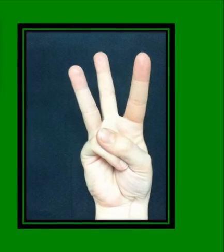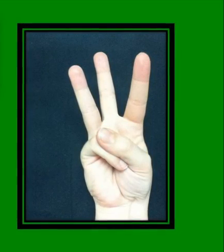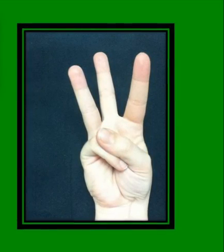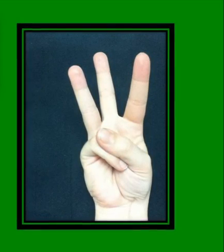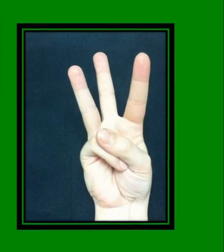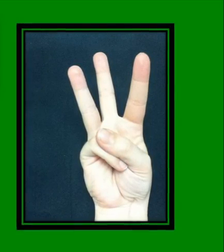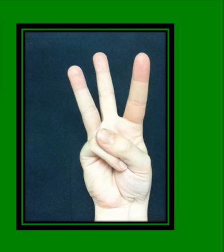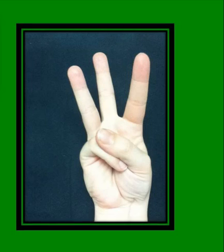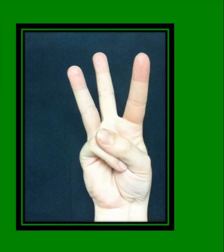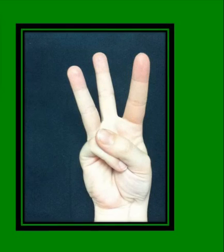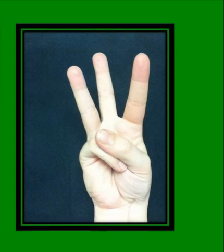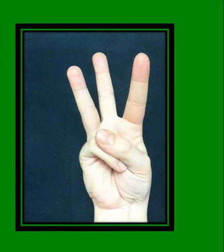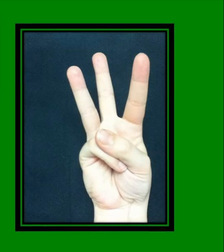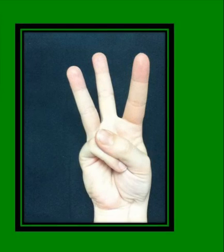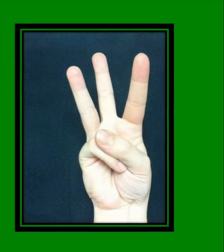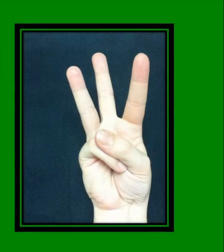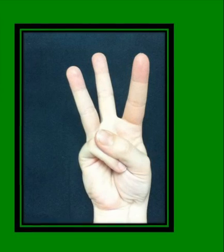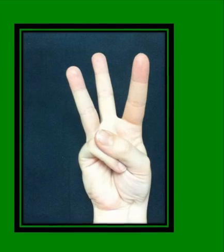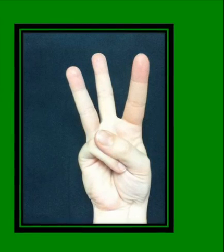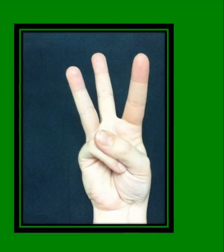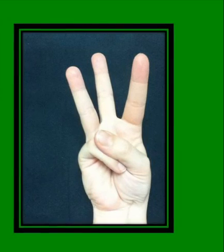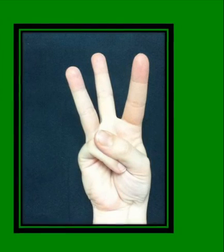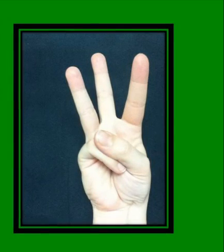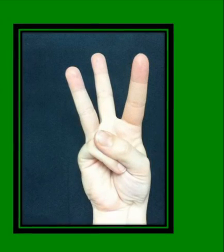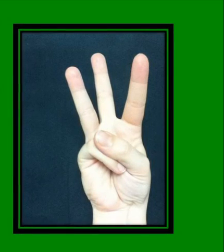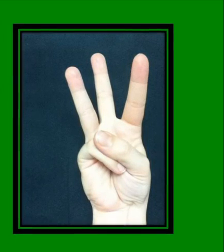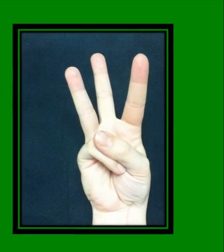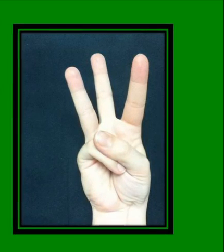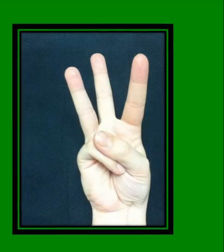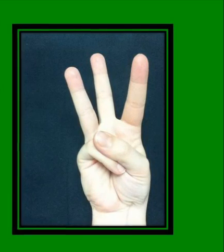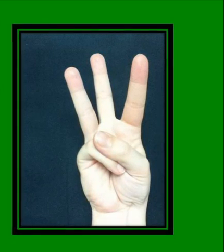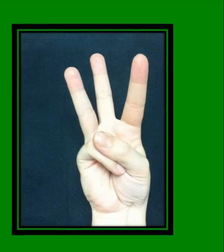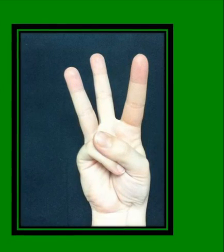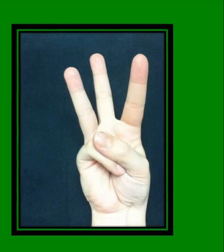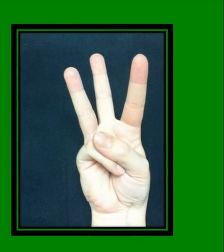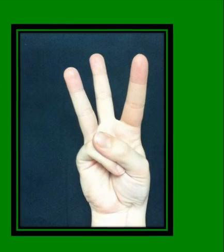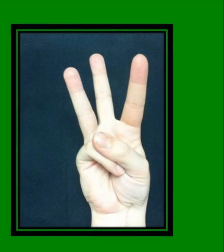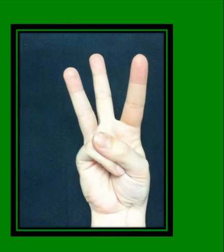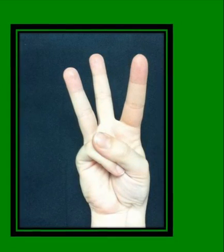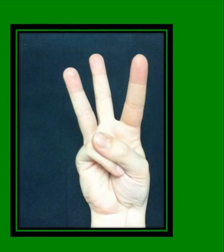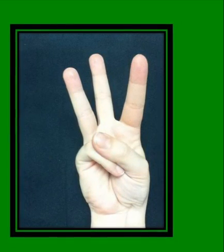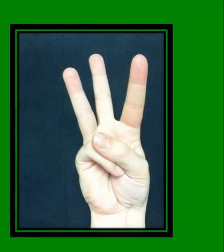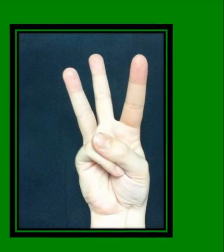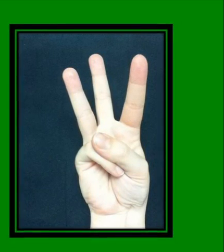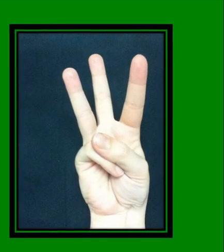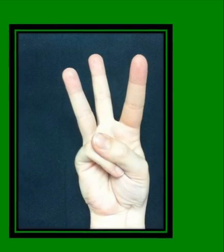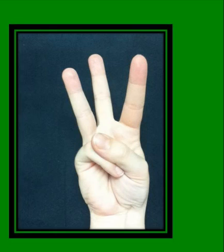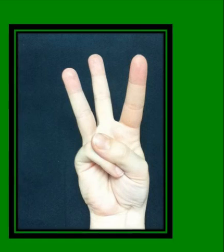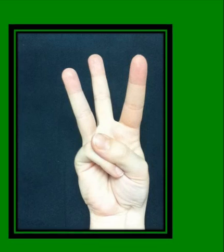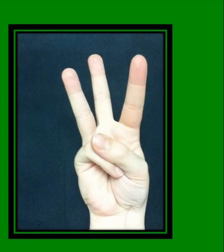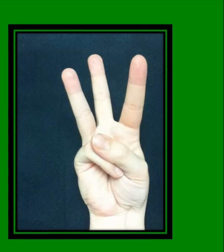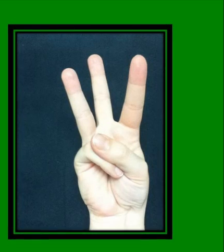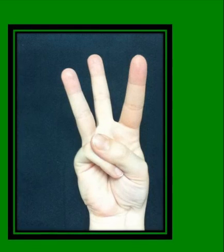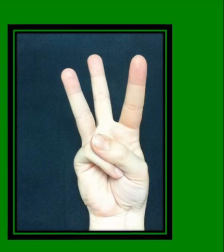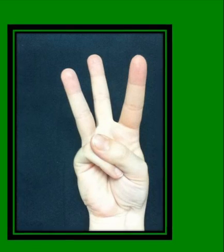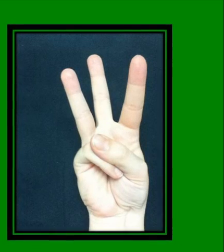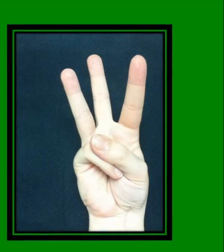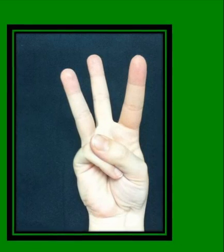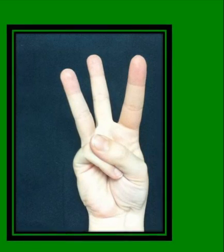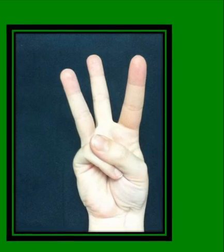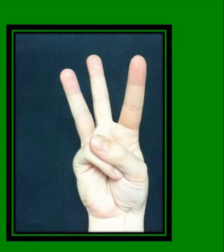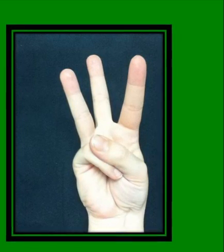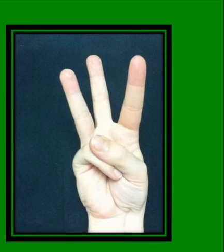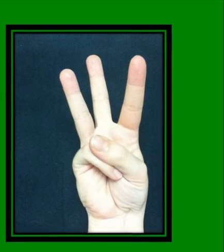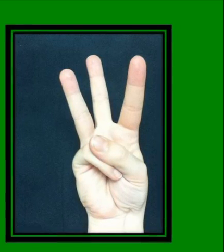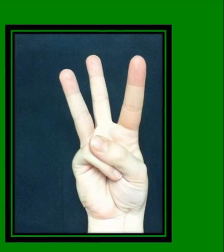W is for whale. The sign for the letter W is a continuation from the letter V.